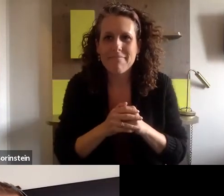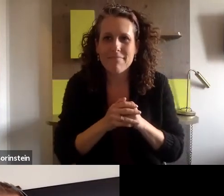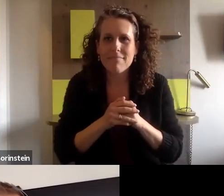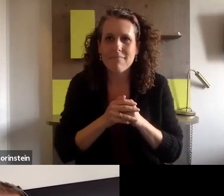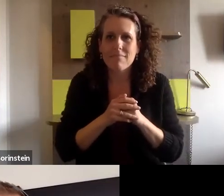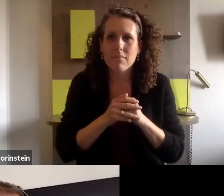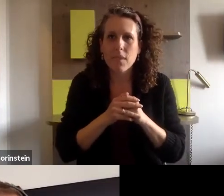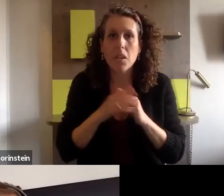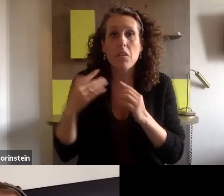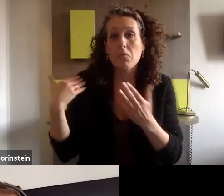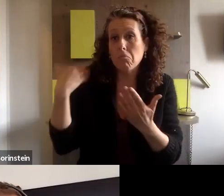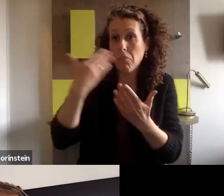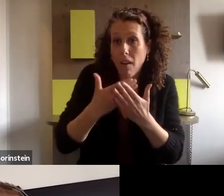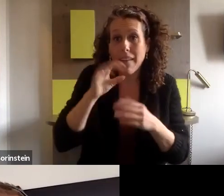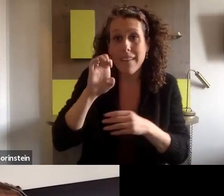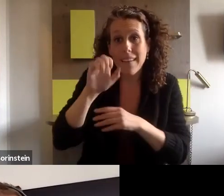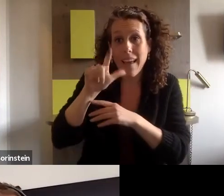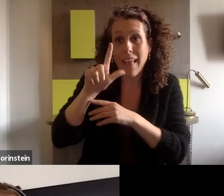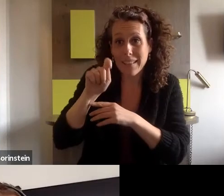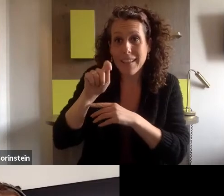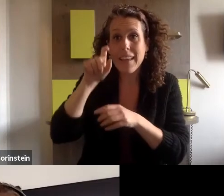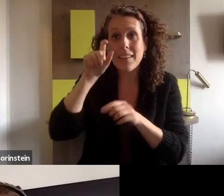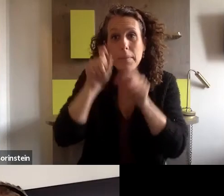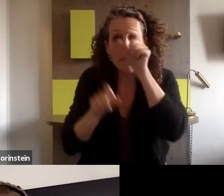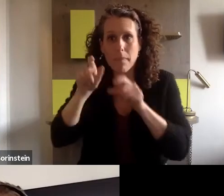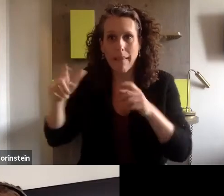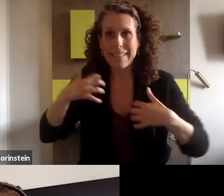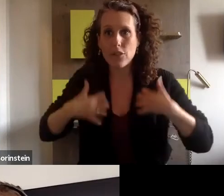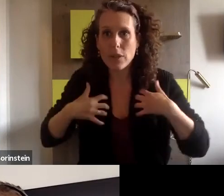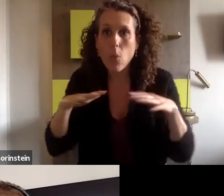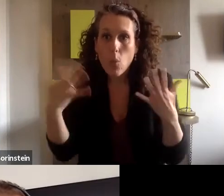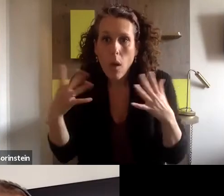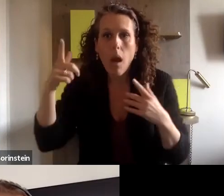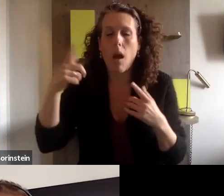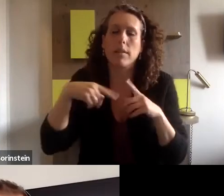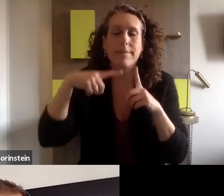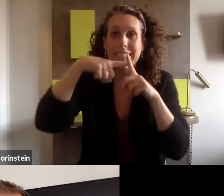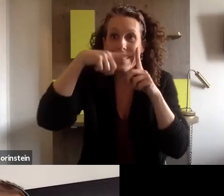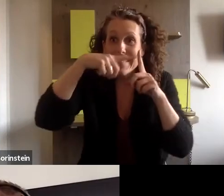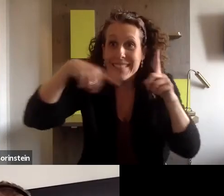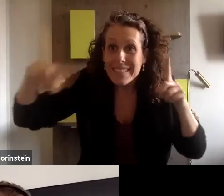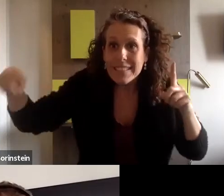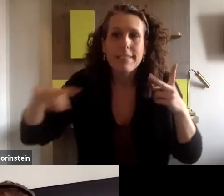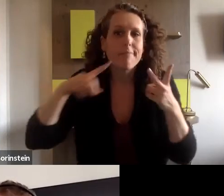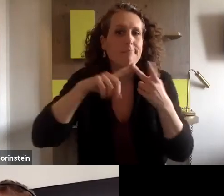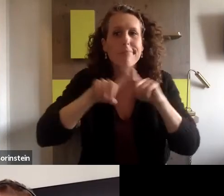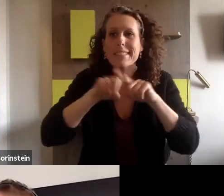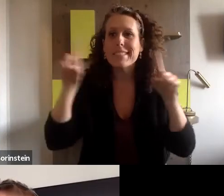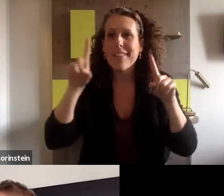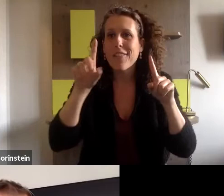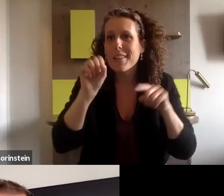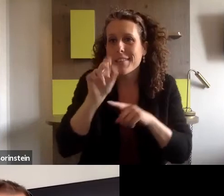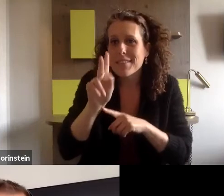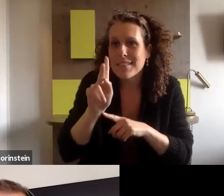EALTA members. So we've done things on statistics, different skills, integrated skills